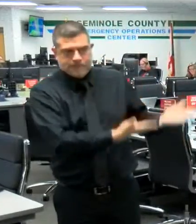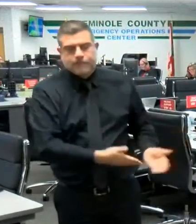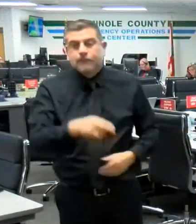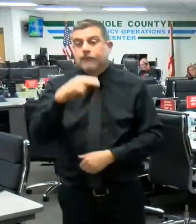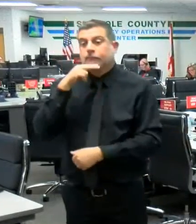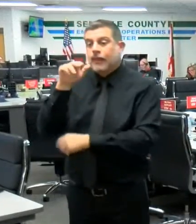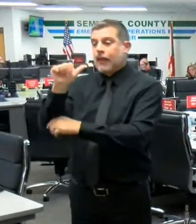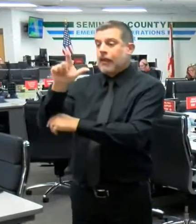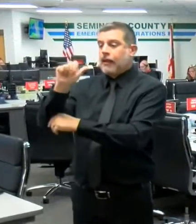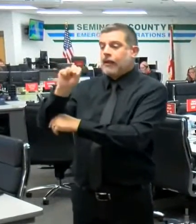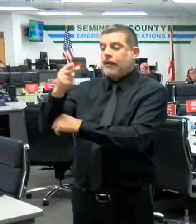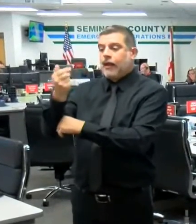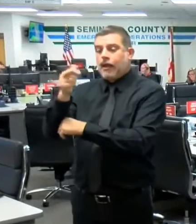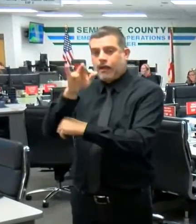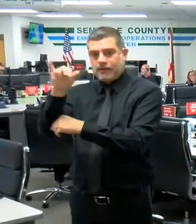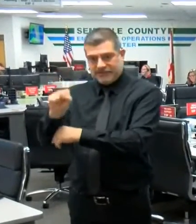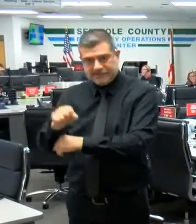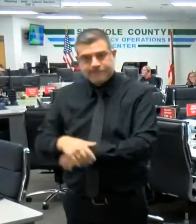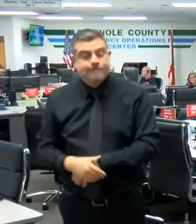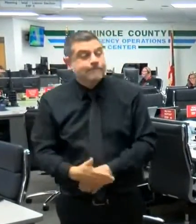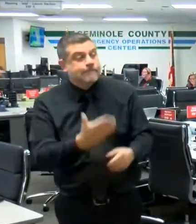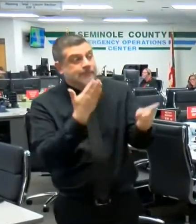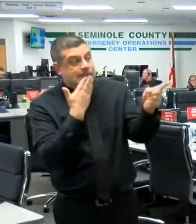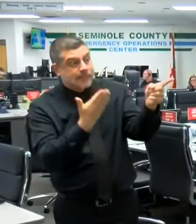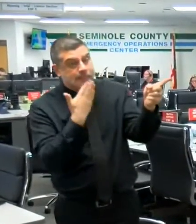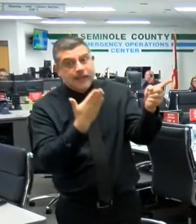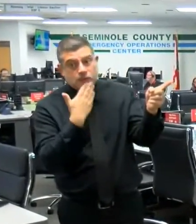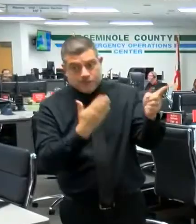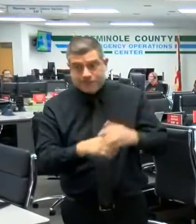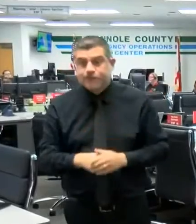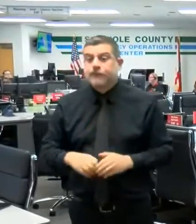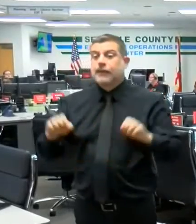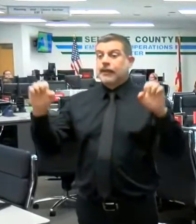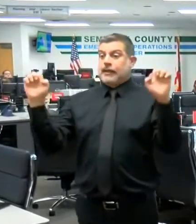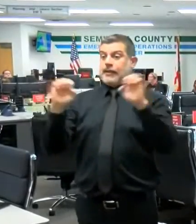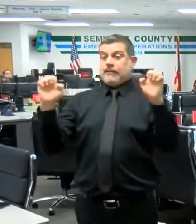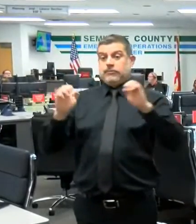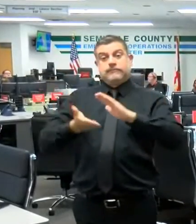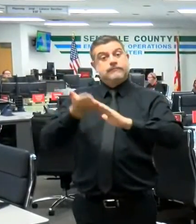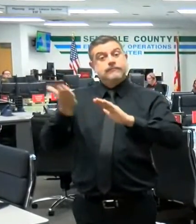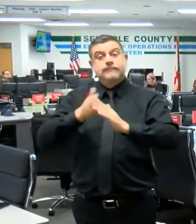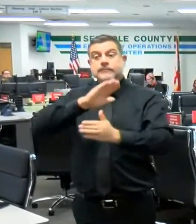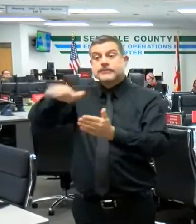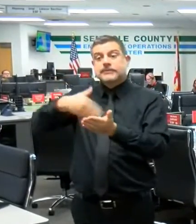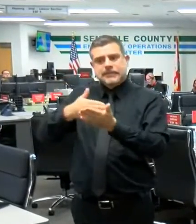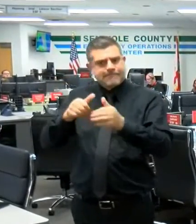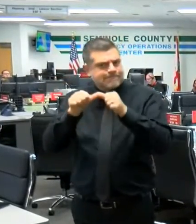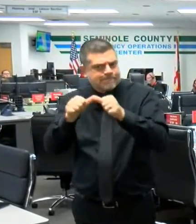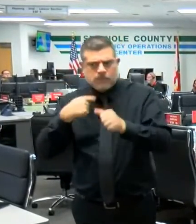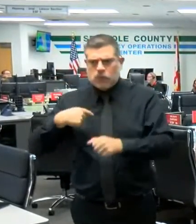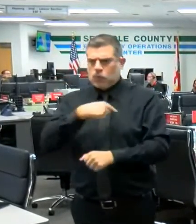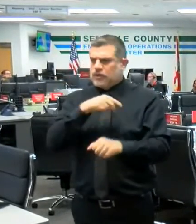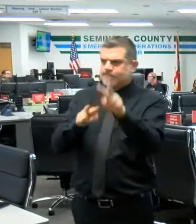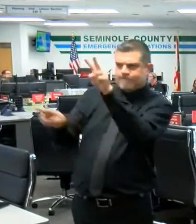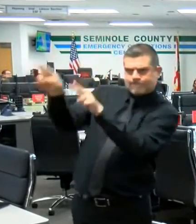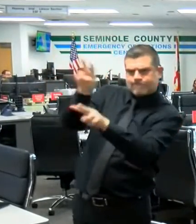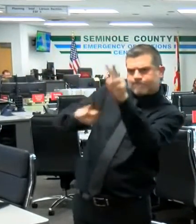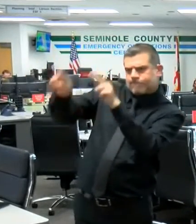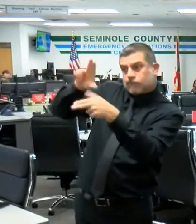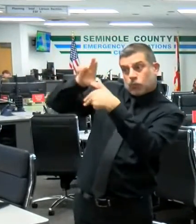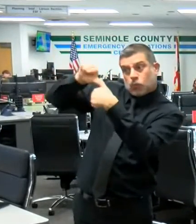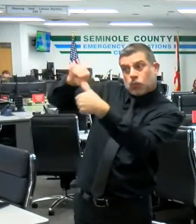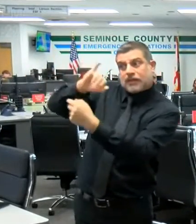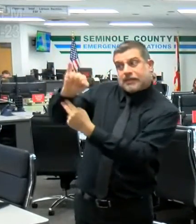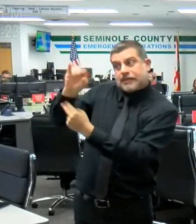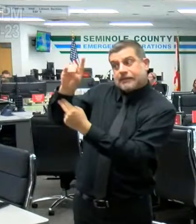Thank you, Superintendent. The Emergency Operations Center here continues to monitor Hurricane Idalia. Currently, while